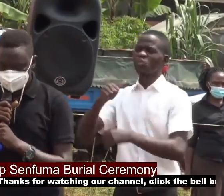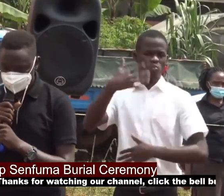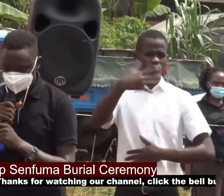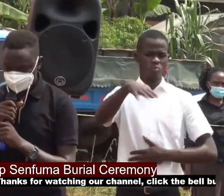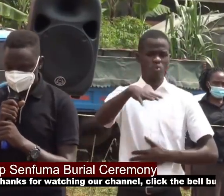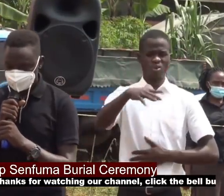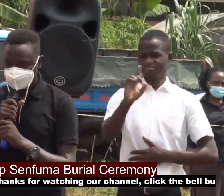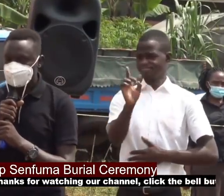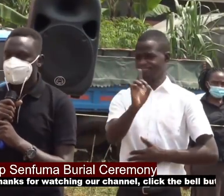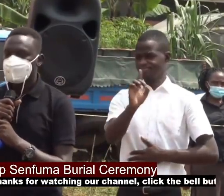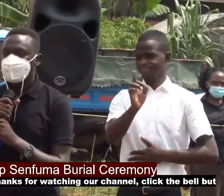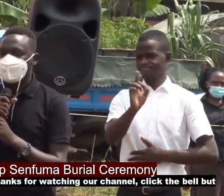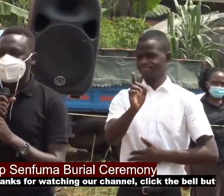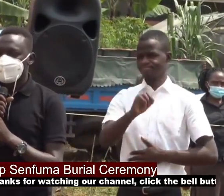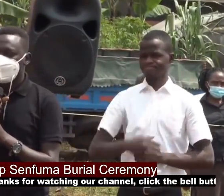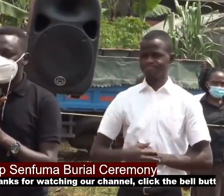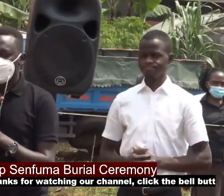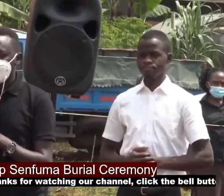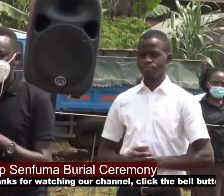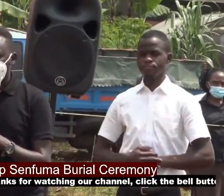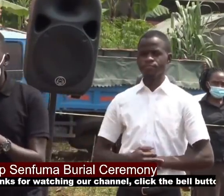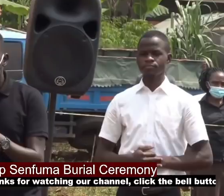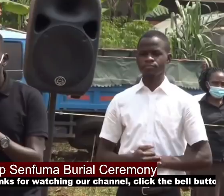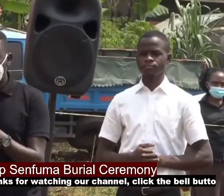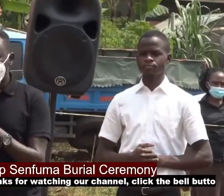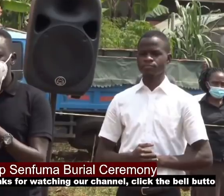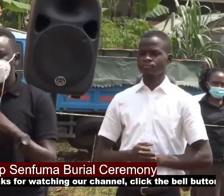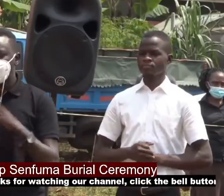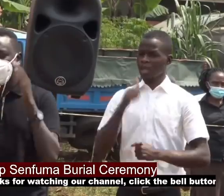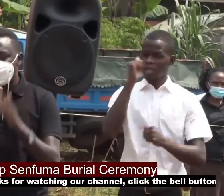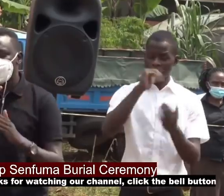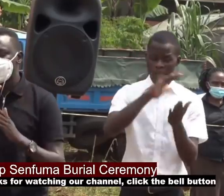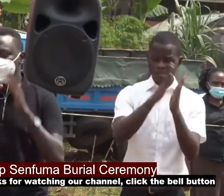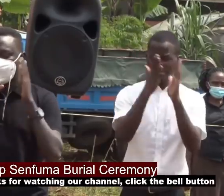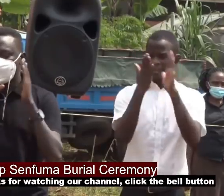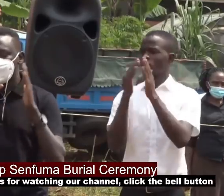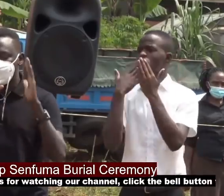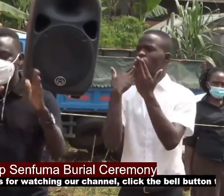And his gospel was not diluted.